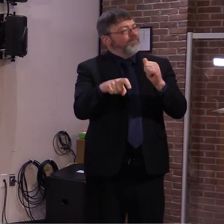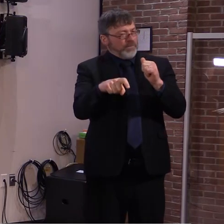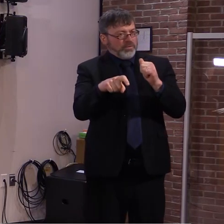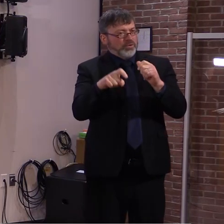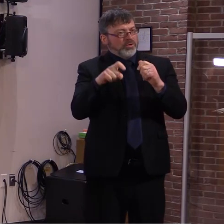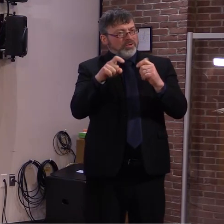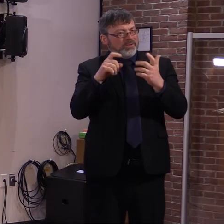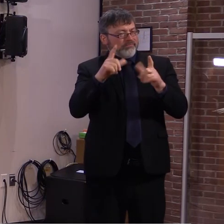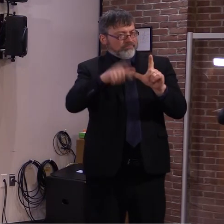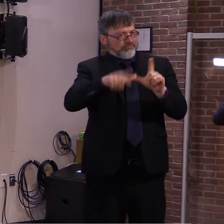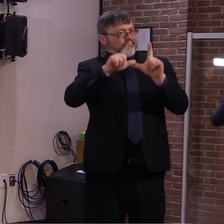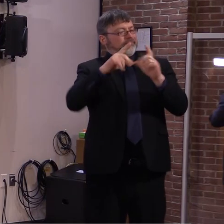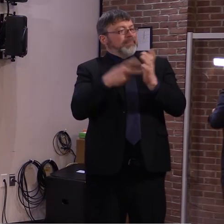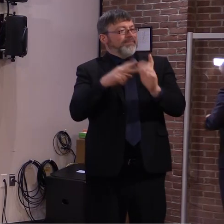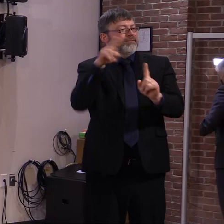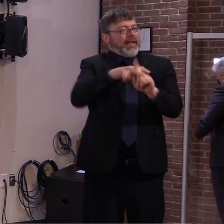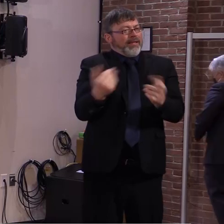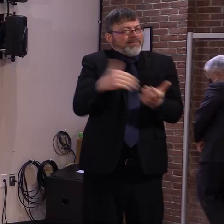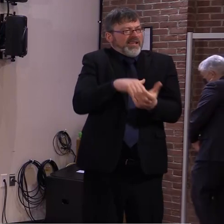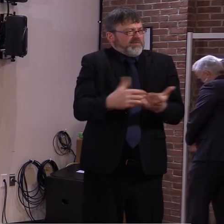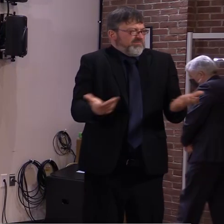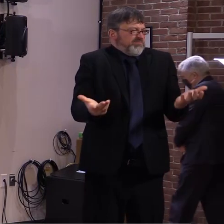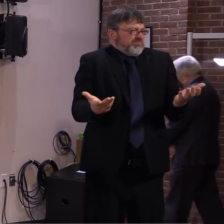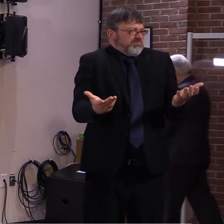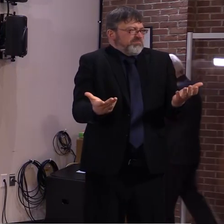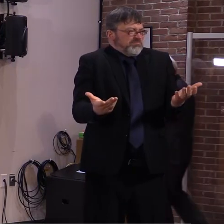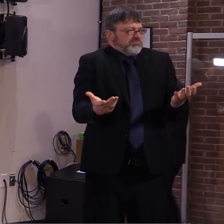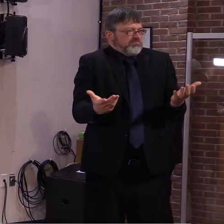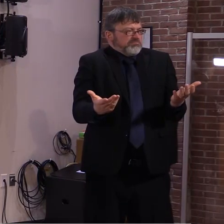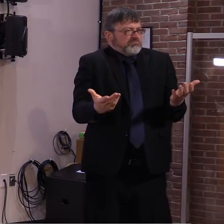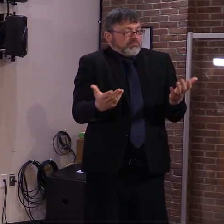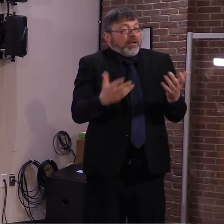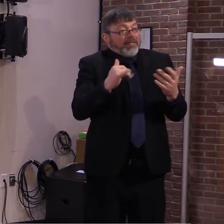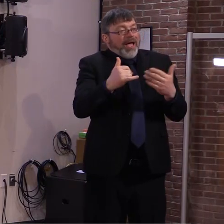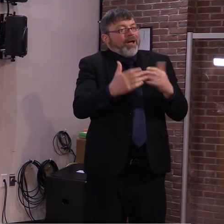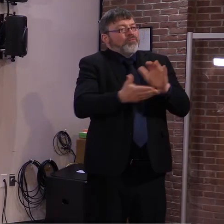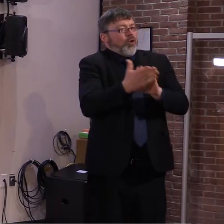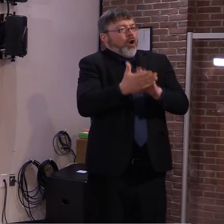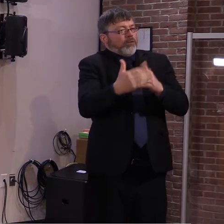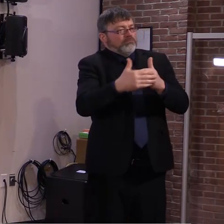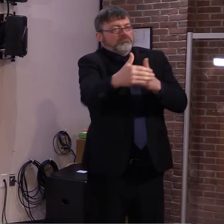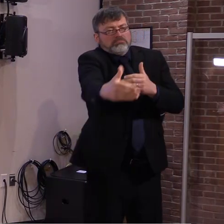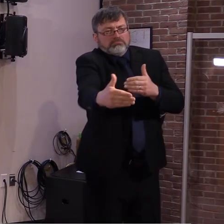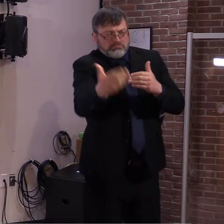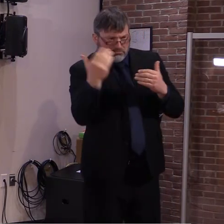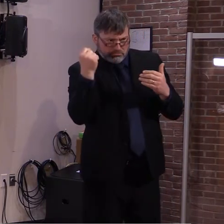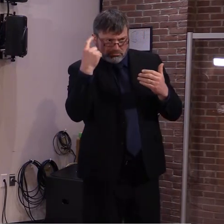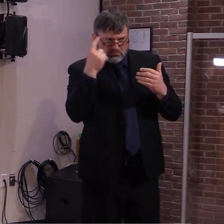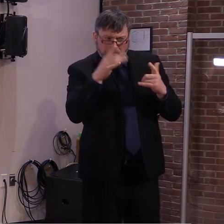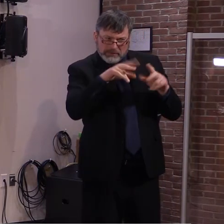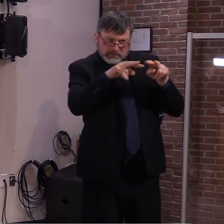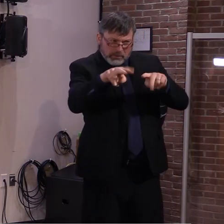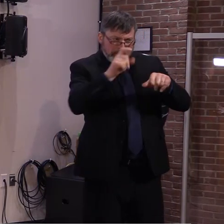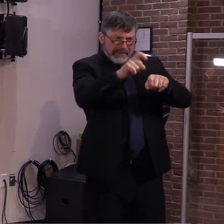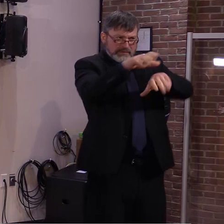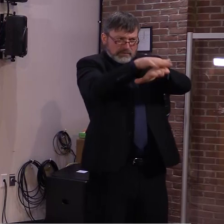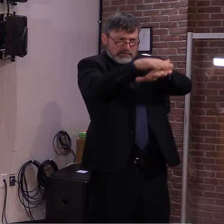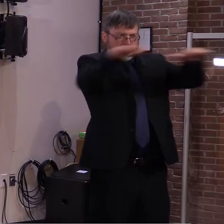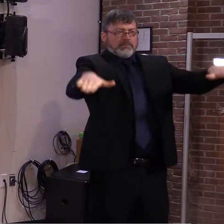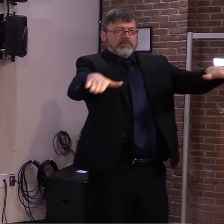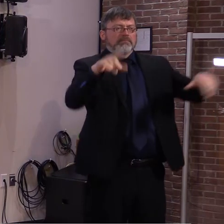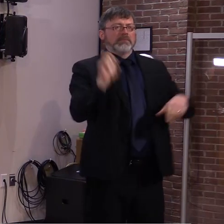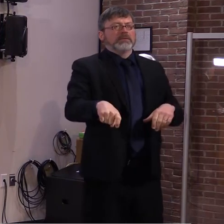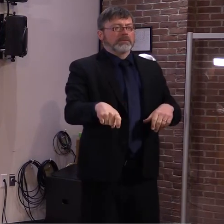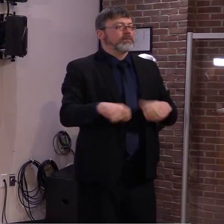for a new benefit year. So it's just a sort of a technical issue there more than anything else.